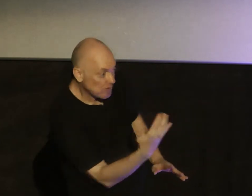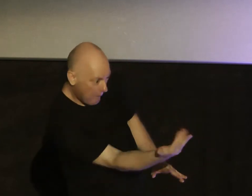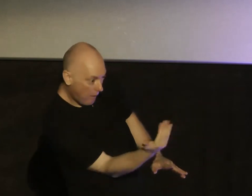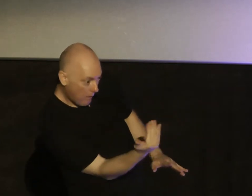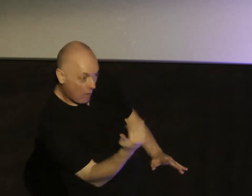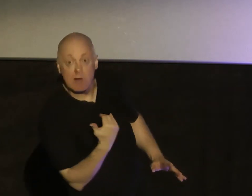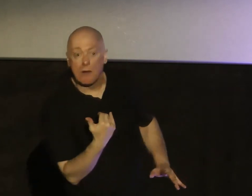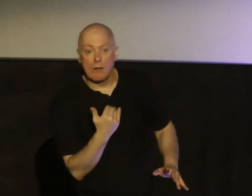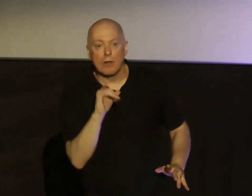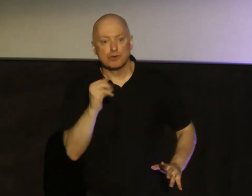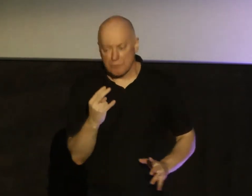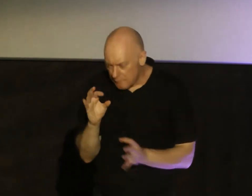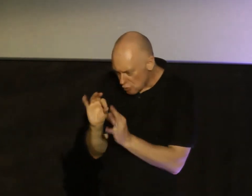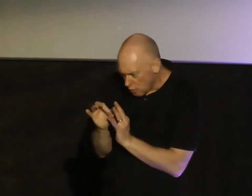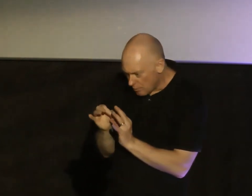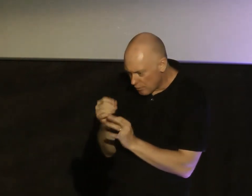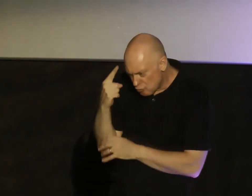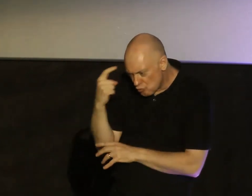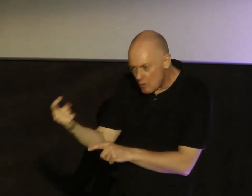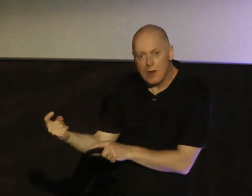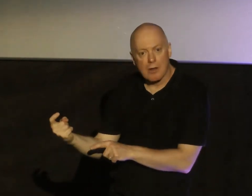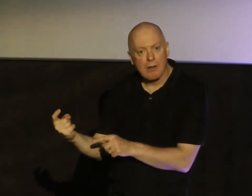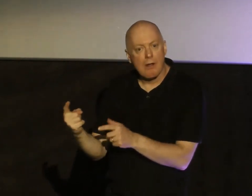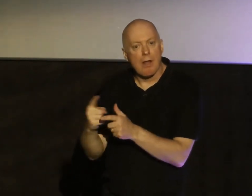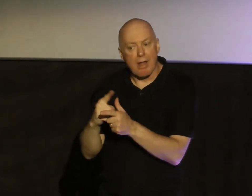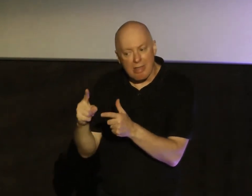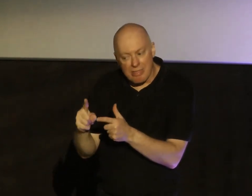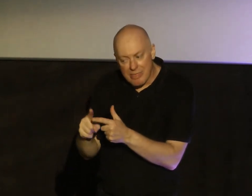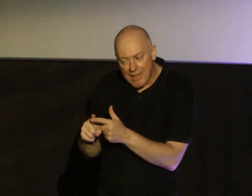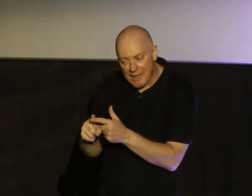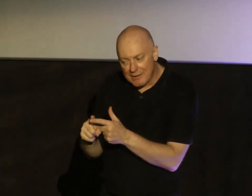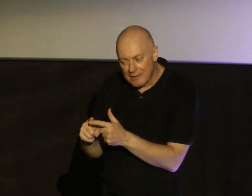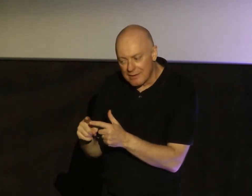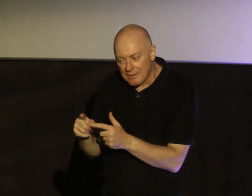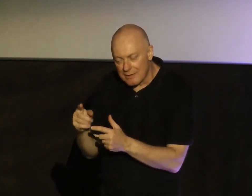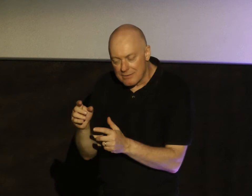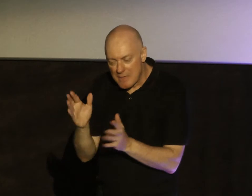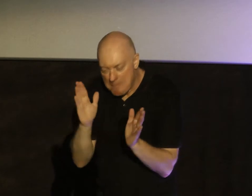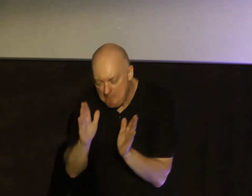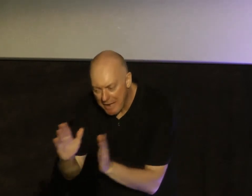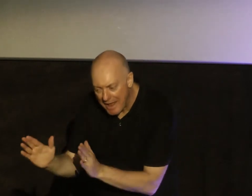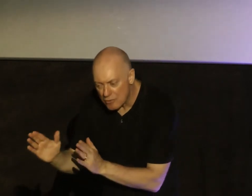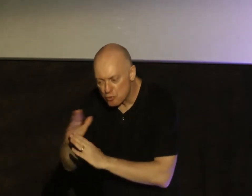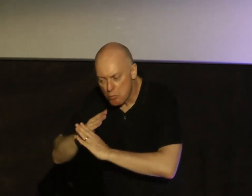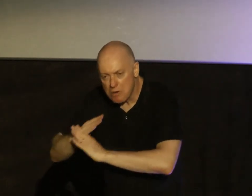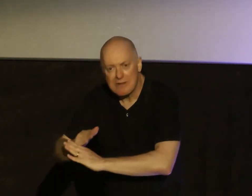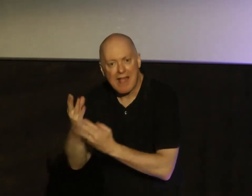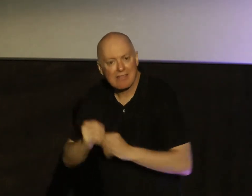dreams, and they develop a strategy to preserve the land of Egypt from famine, a famine that's coming.